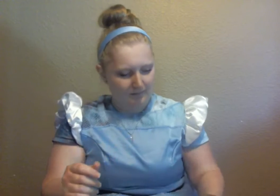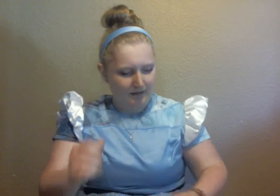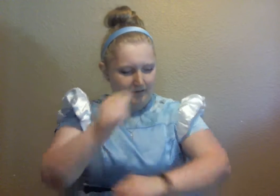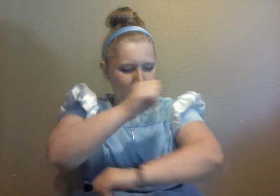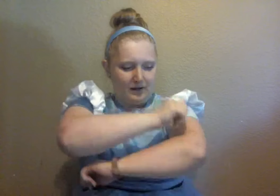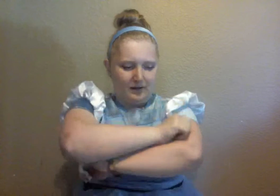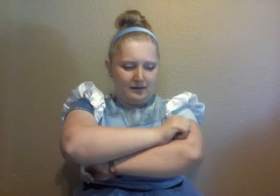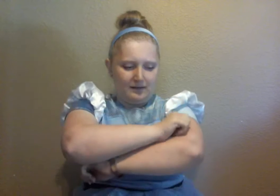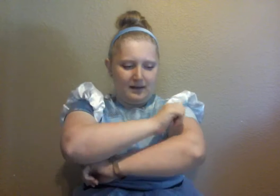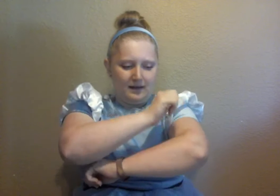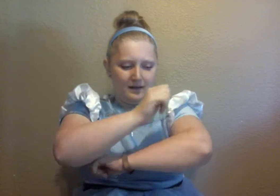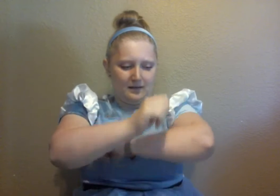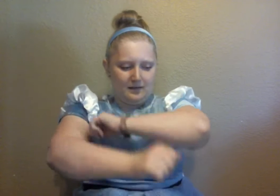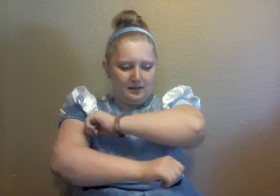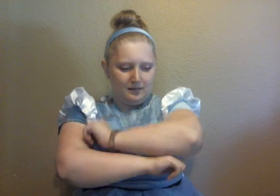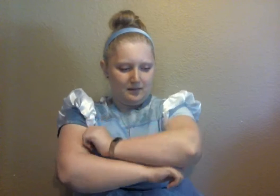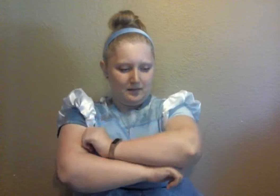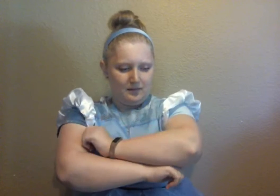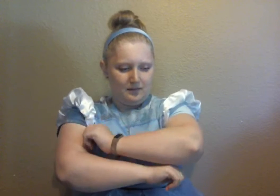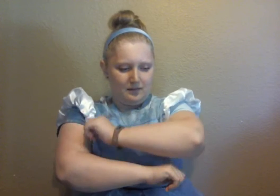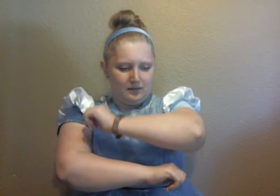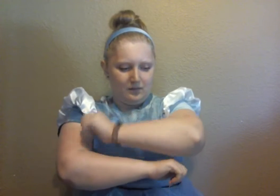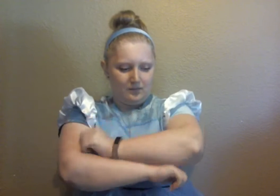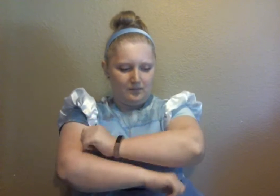That's what it looks like. So,